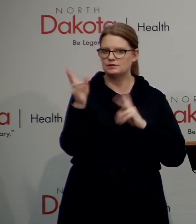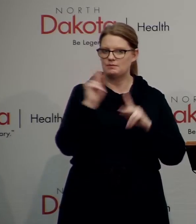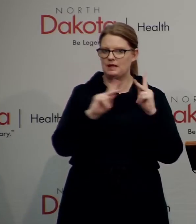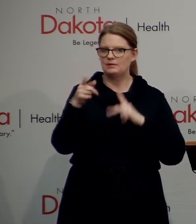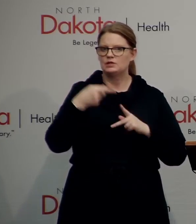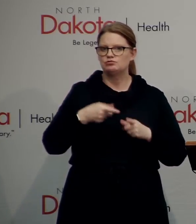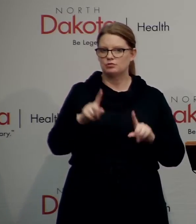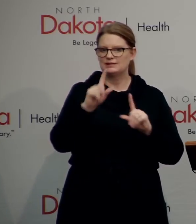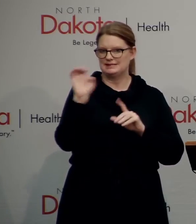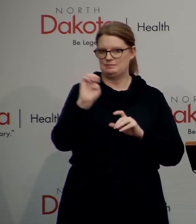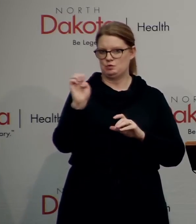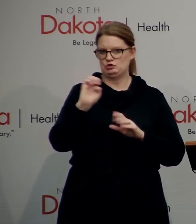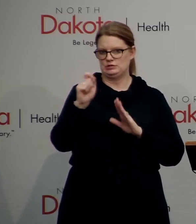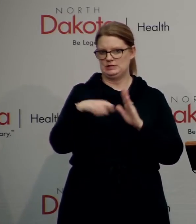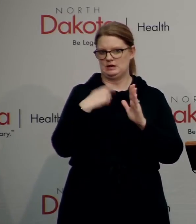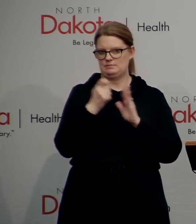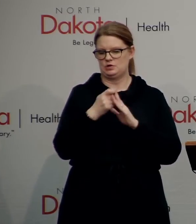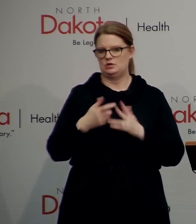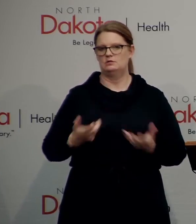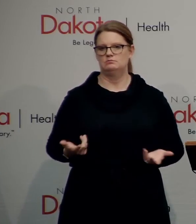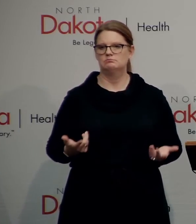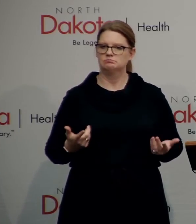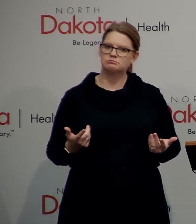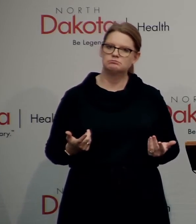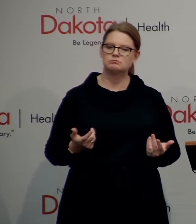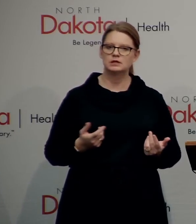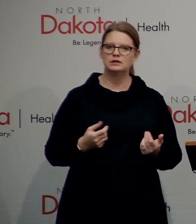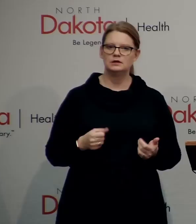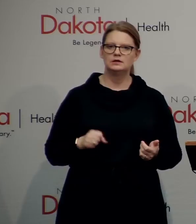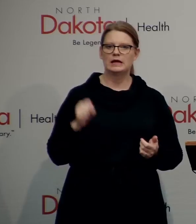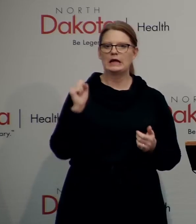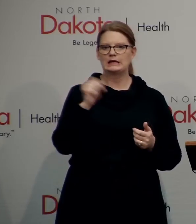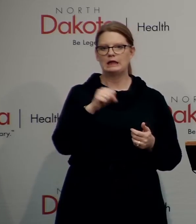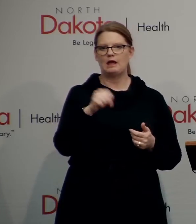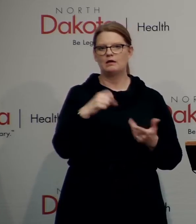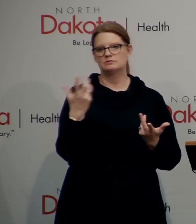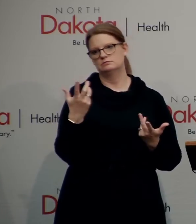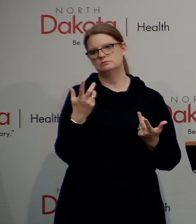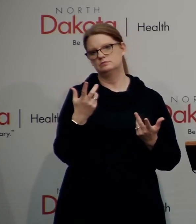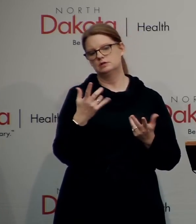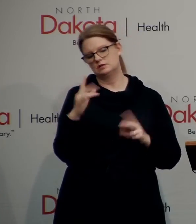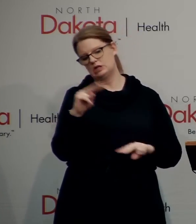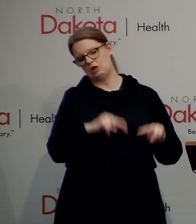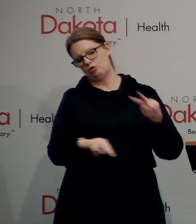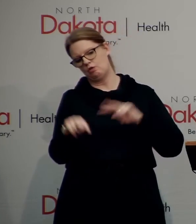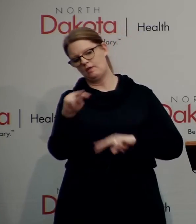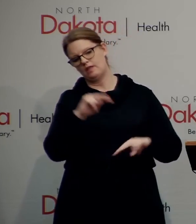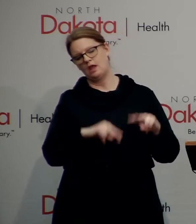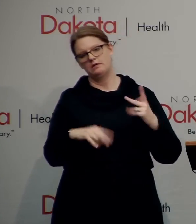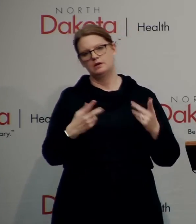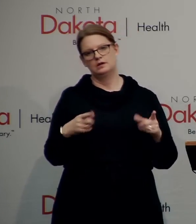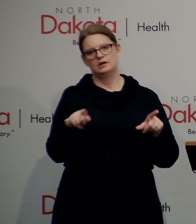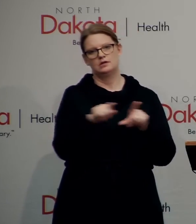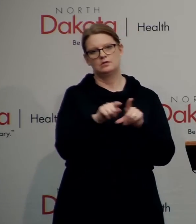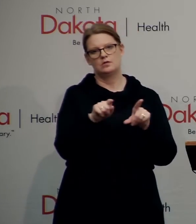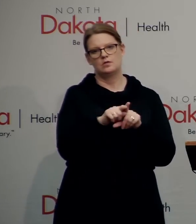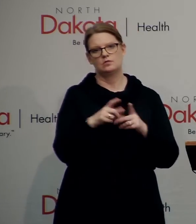during this emergency period of time. And so, yeah, we're certainly taking a look at that. And again, I think